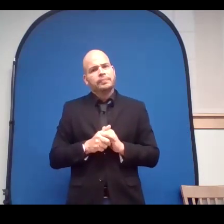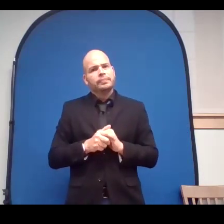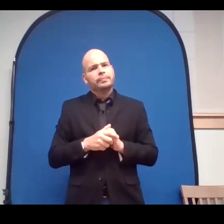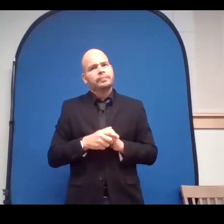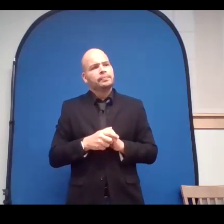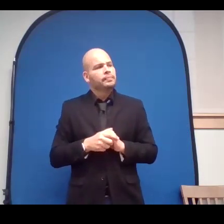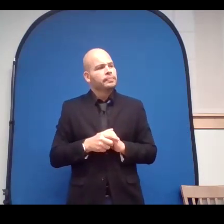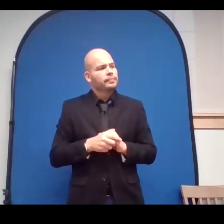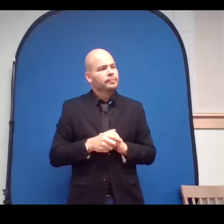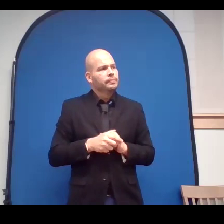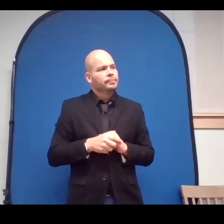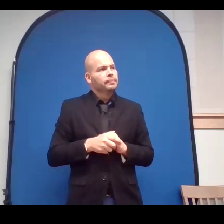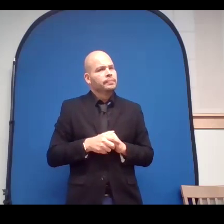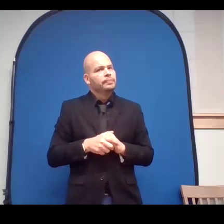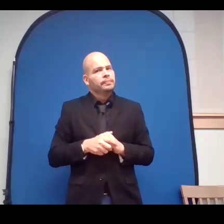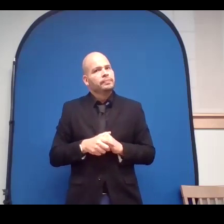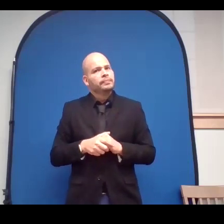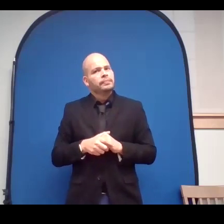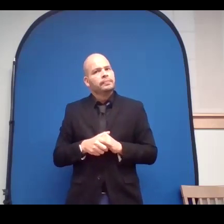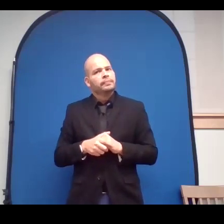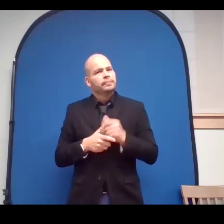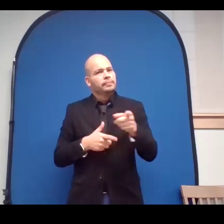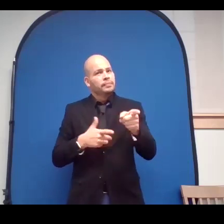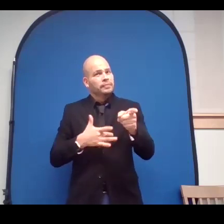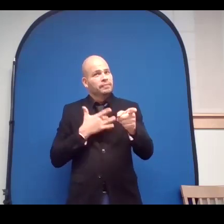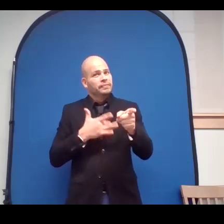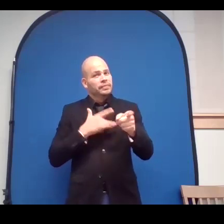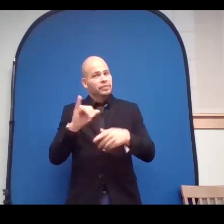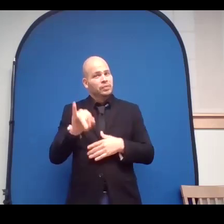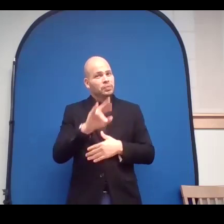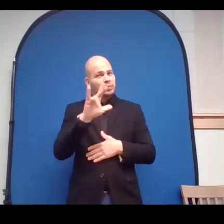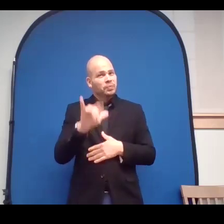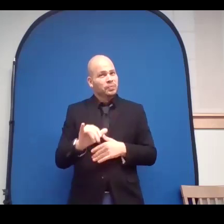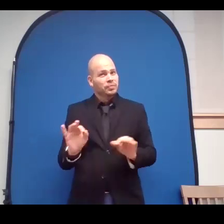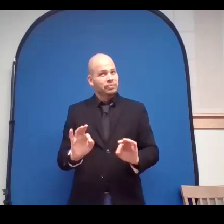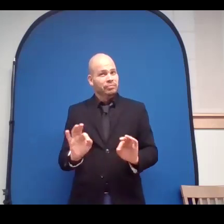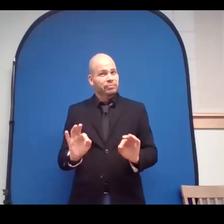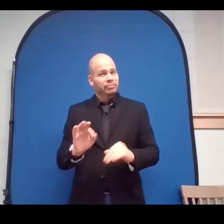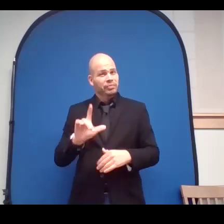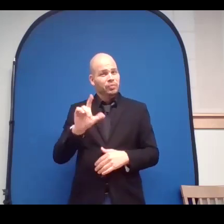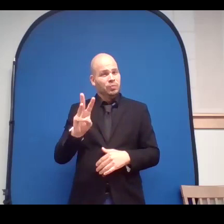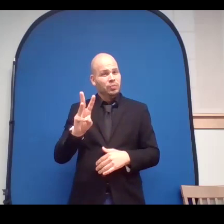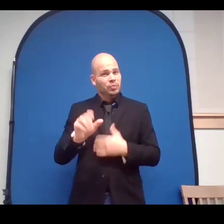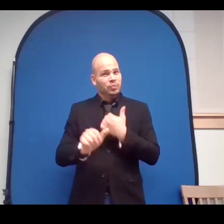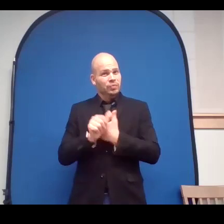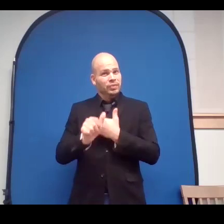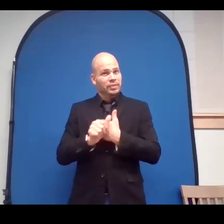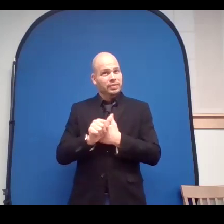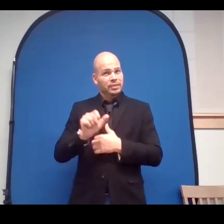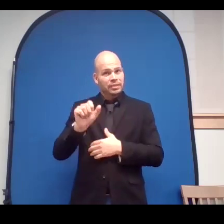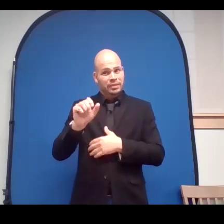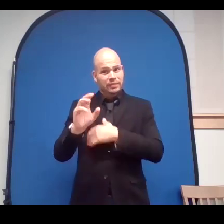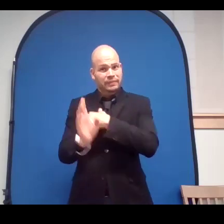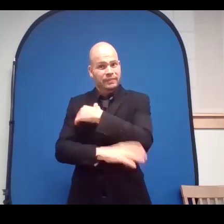appraised that risk as lower in July than you did in September? My understanding is that based on the actions